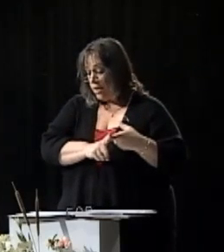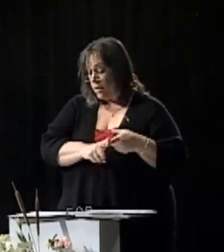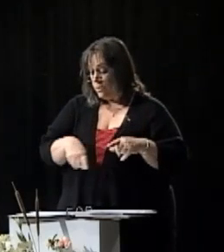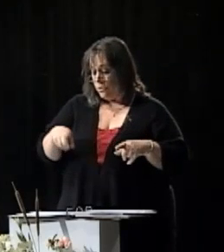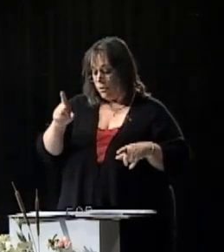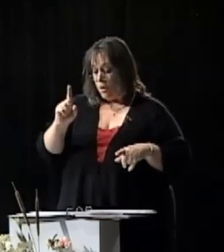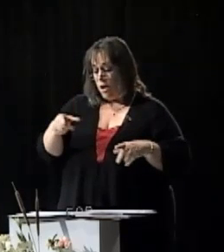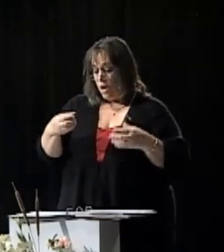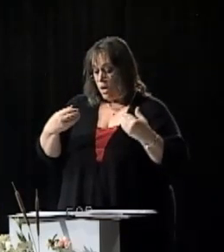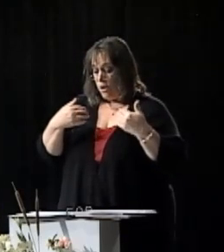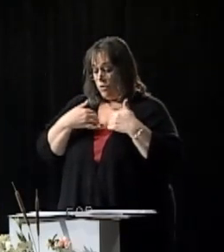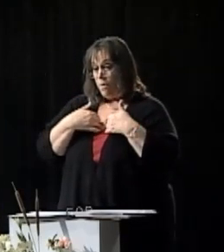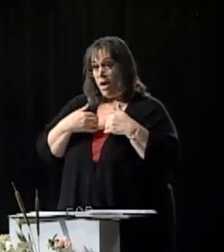Second, you have